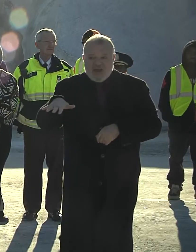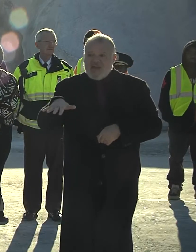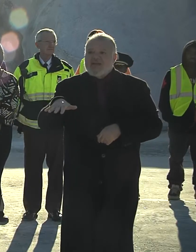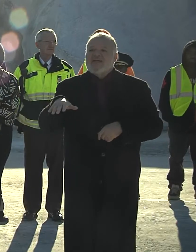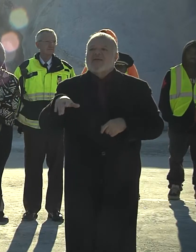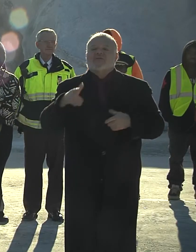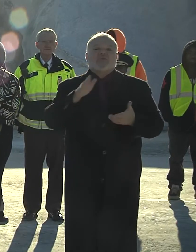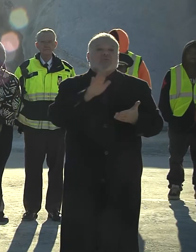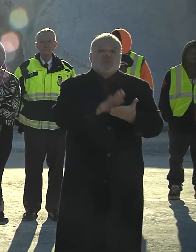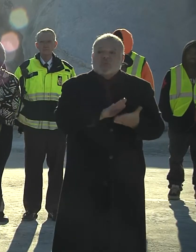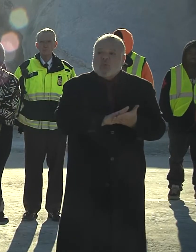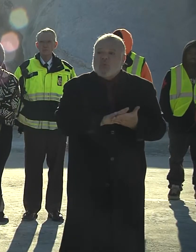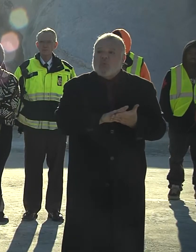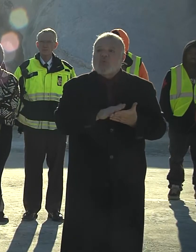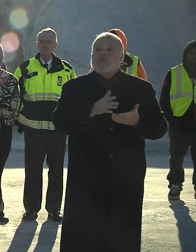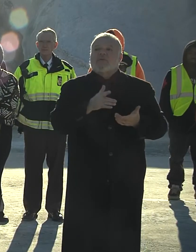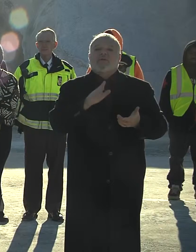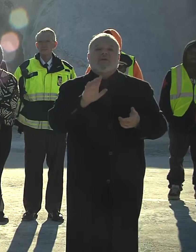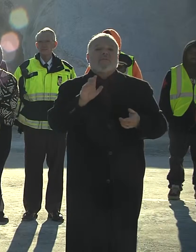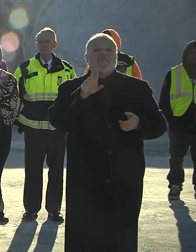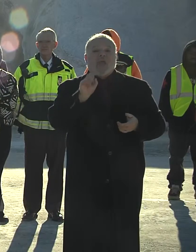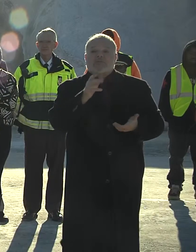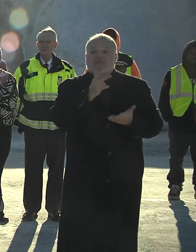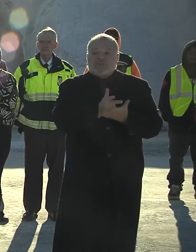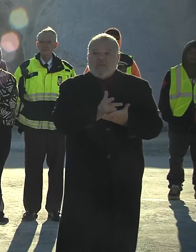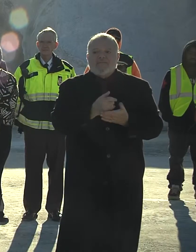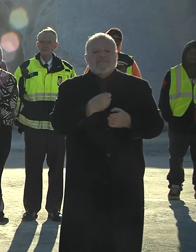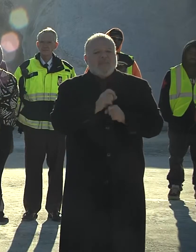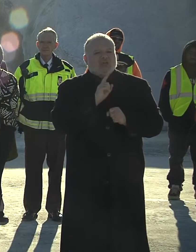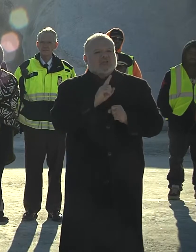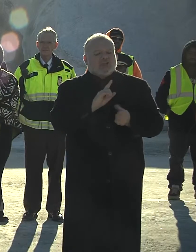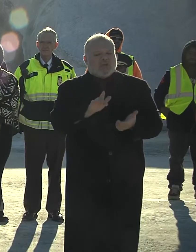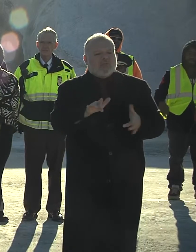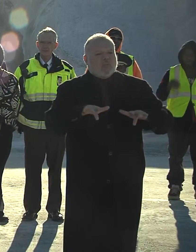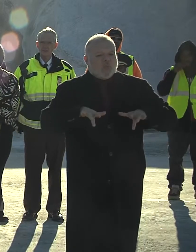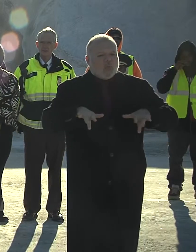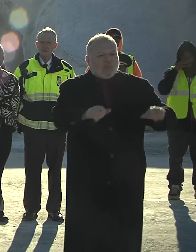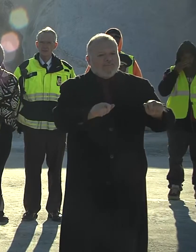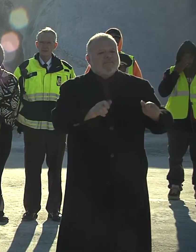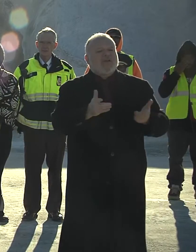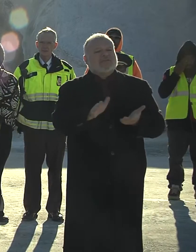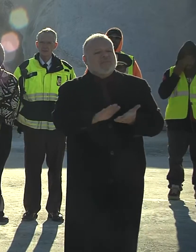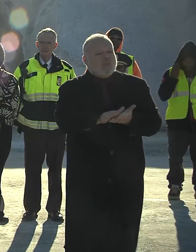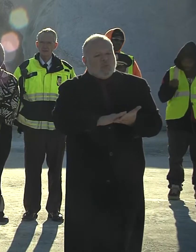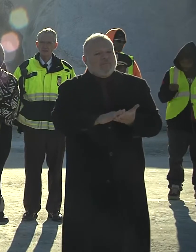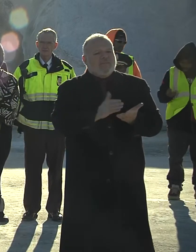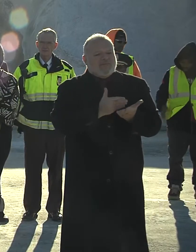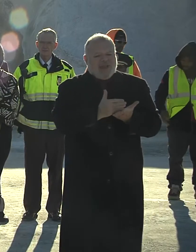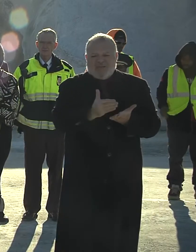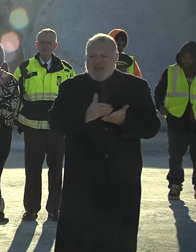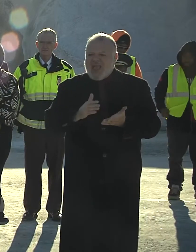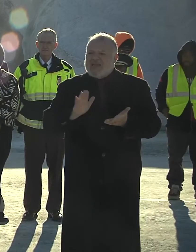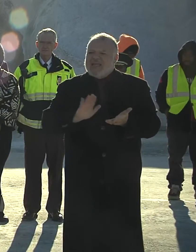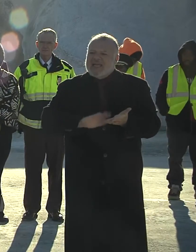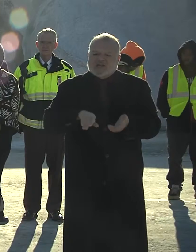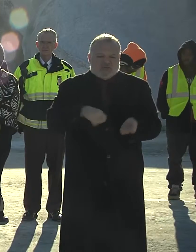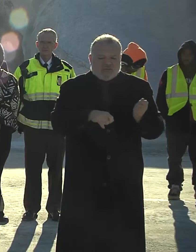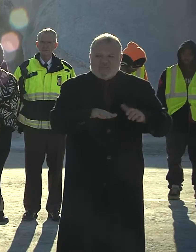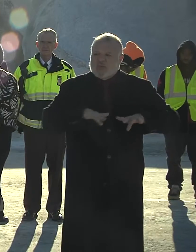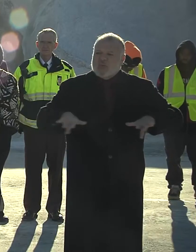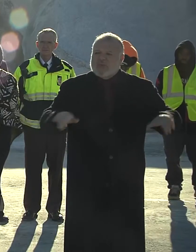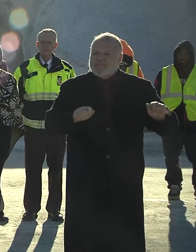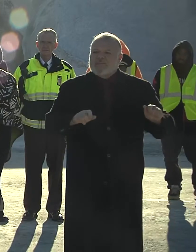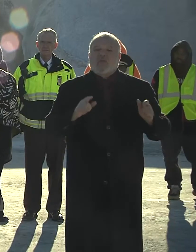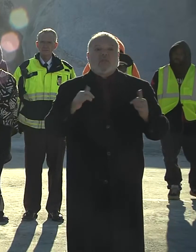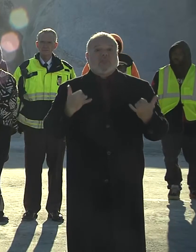operationally successful, and we received a tremendous amount of positive feedback from the community. And we're really excited that this year it will